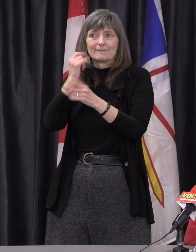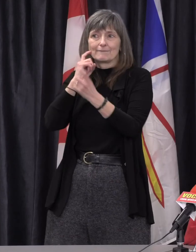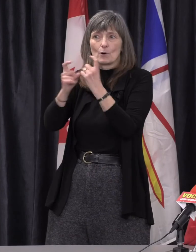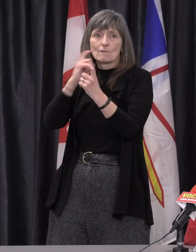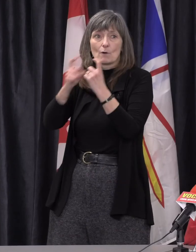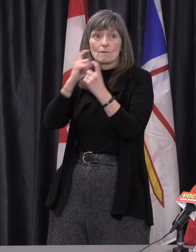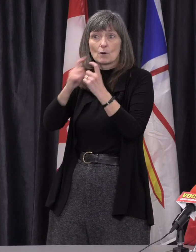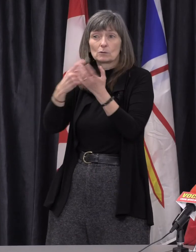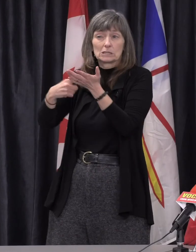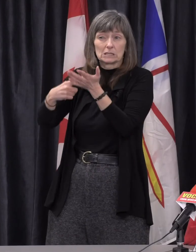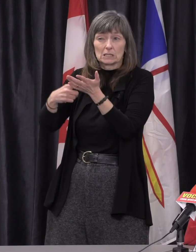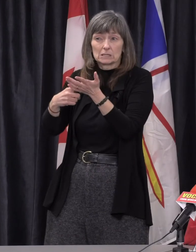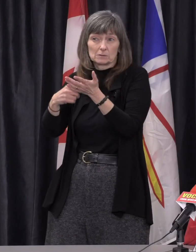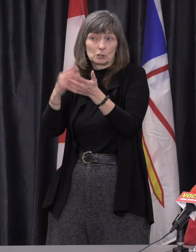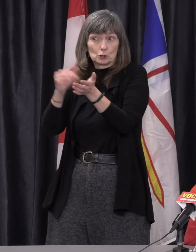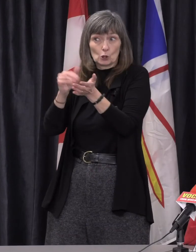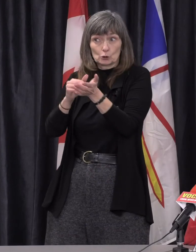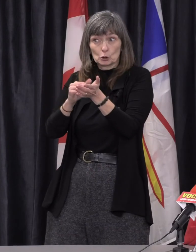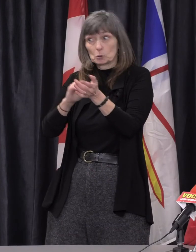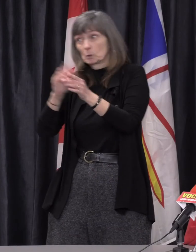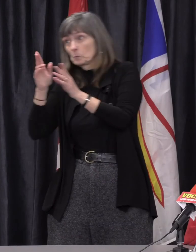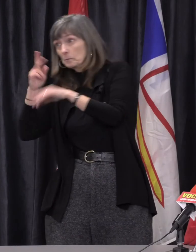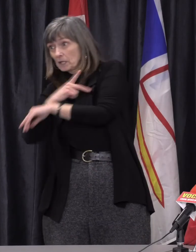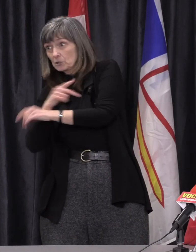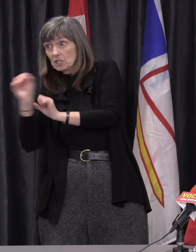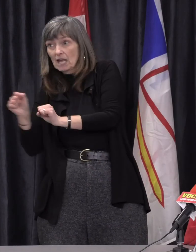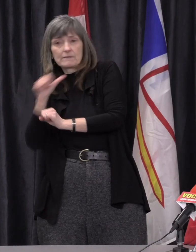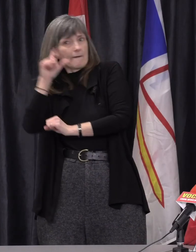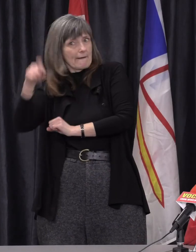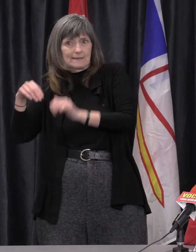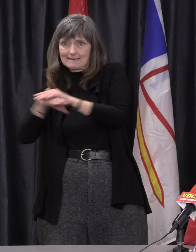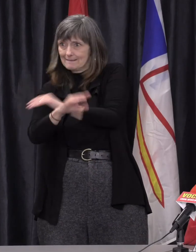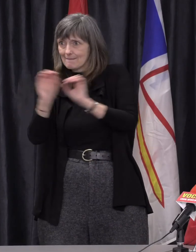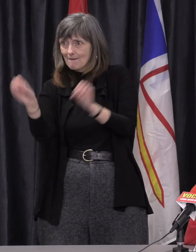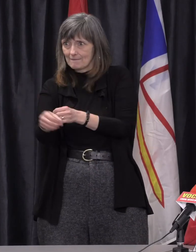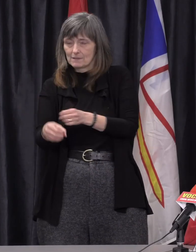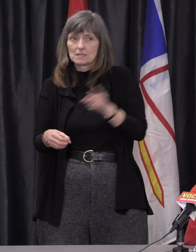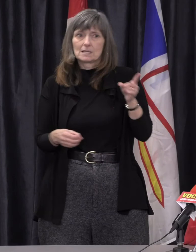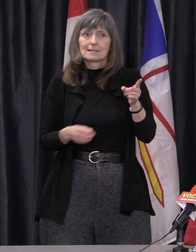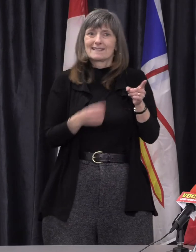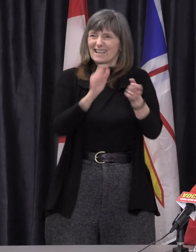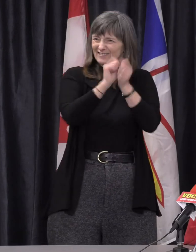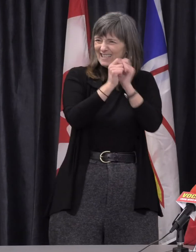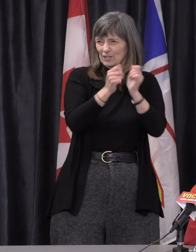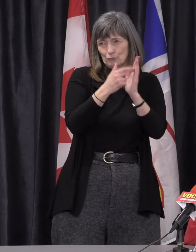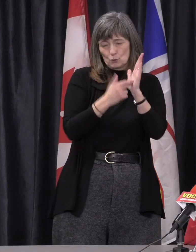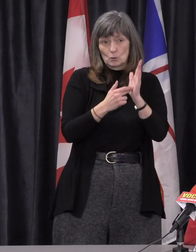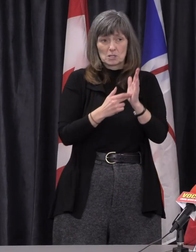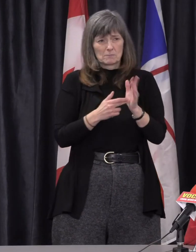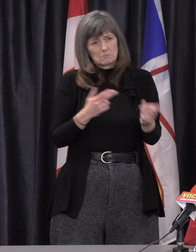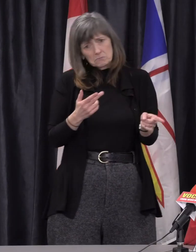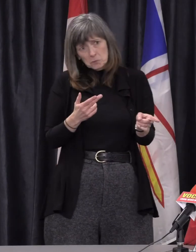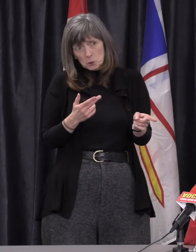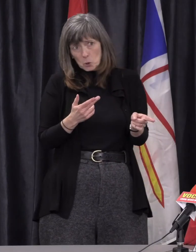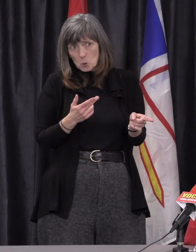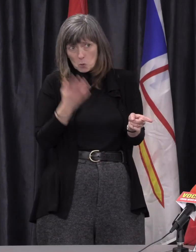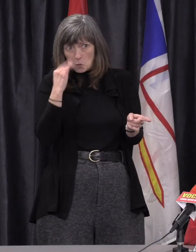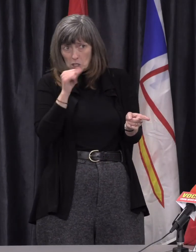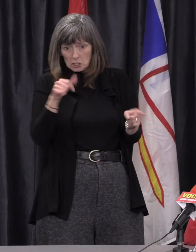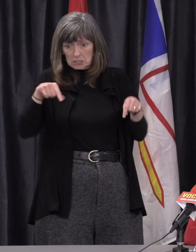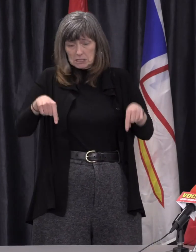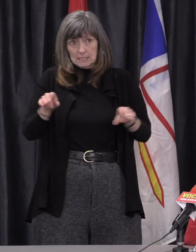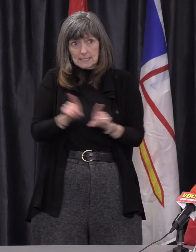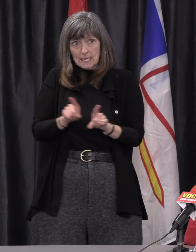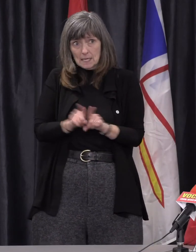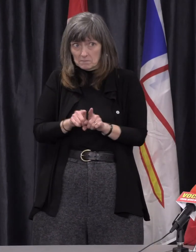example. Why hasn't Newfoundland and Labrador followed that same path? So I believe some of those discussions are